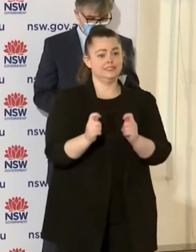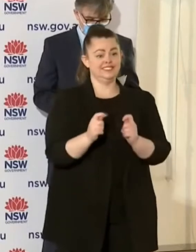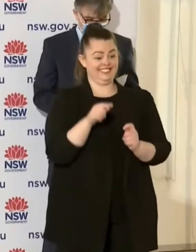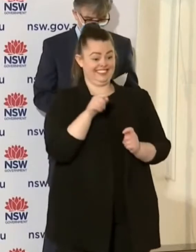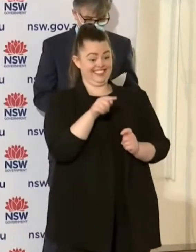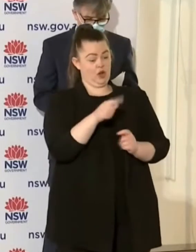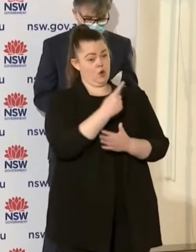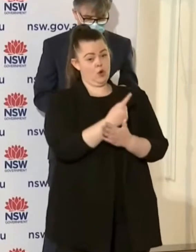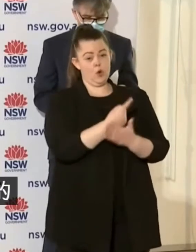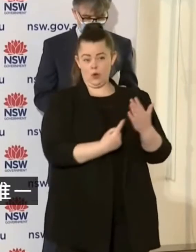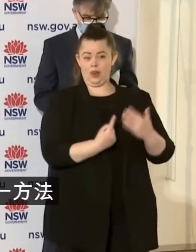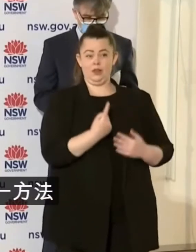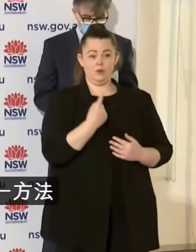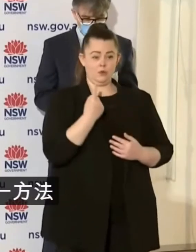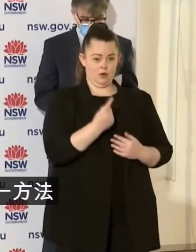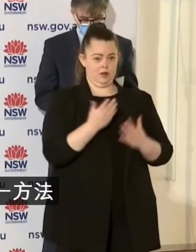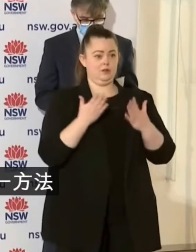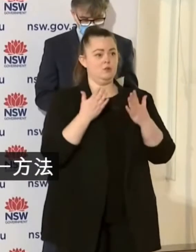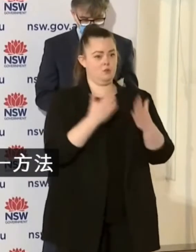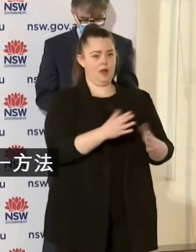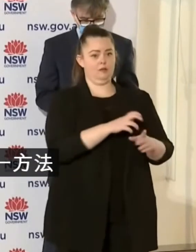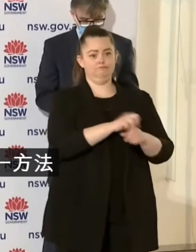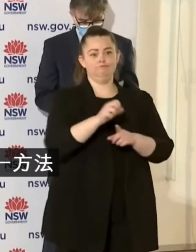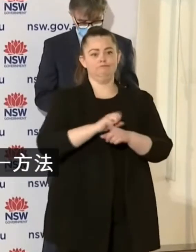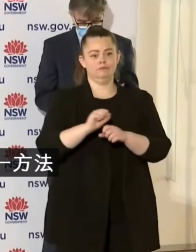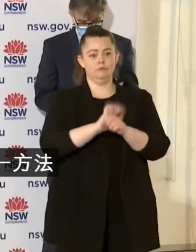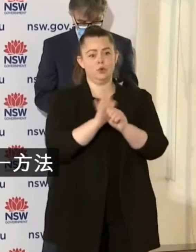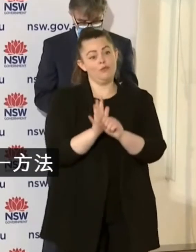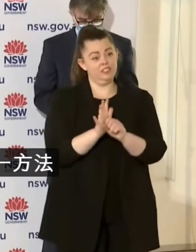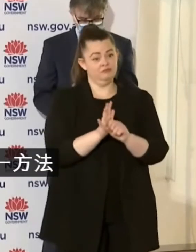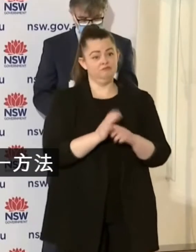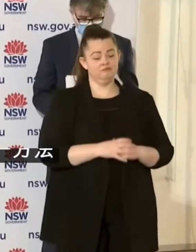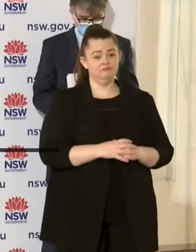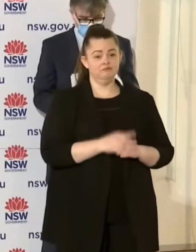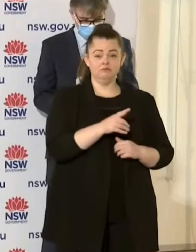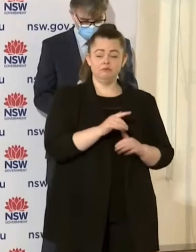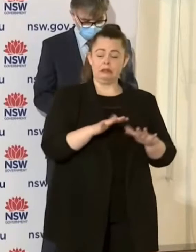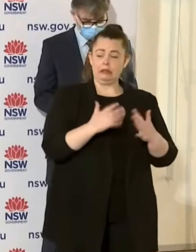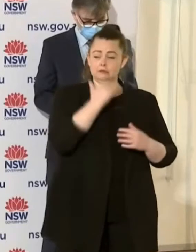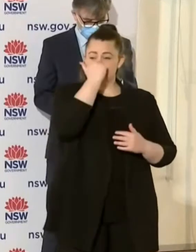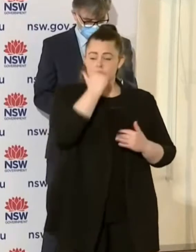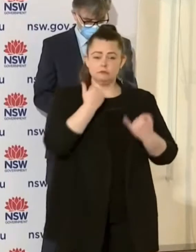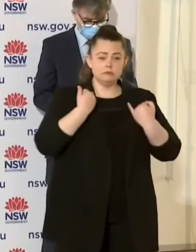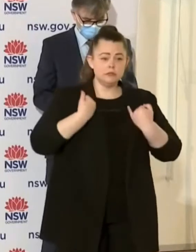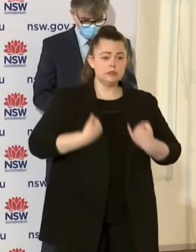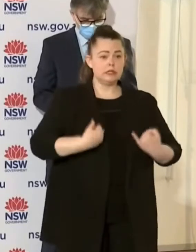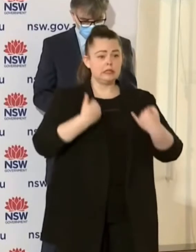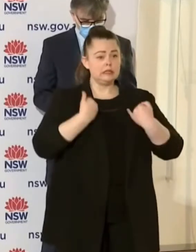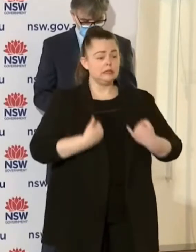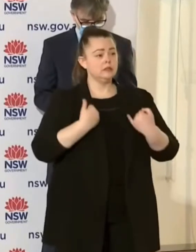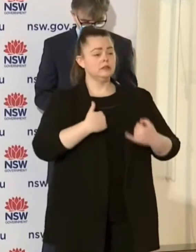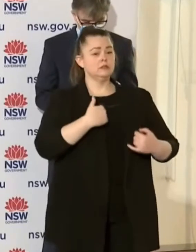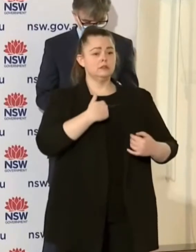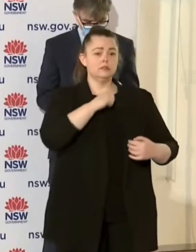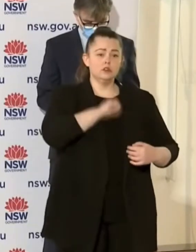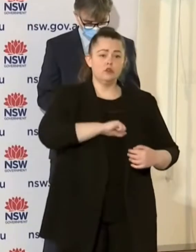going to be able to manage through this pandemic is if you have any symptoms at all, or if you're a close contact, please